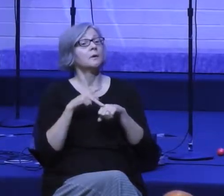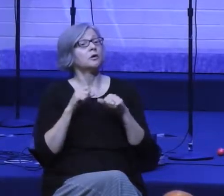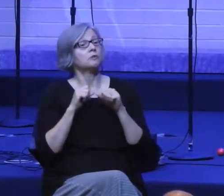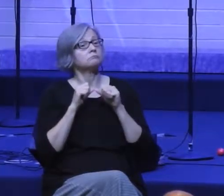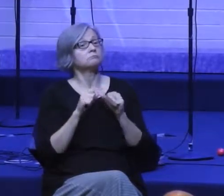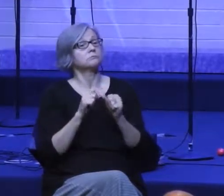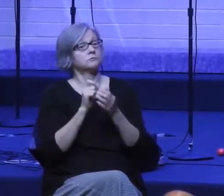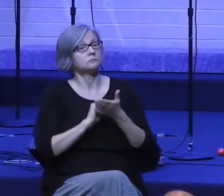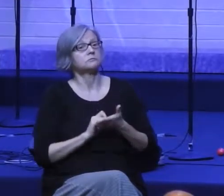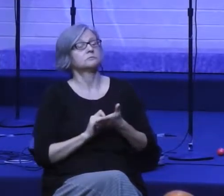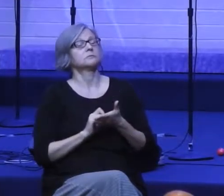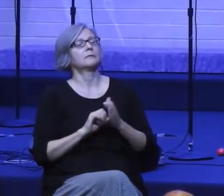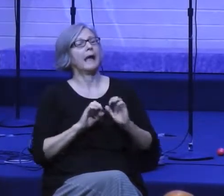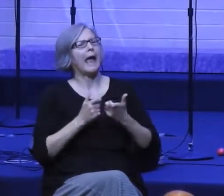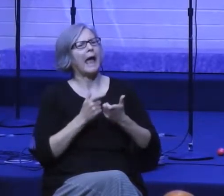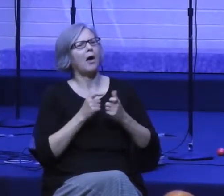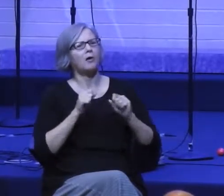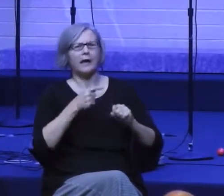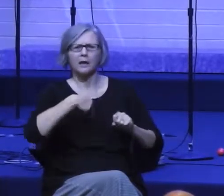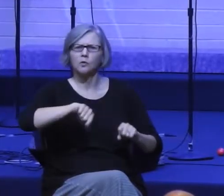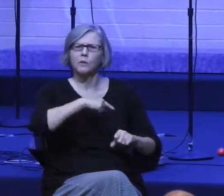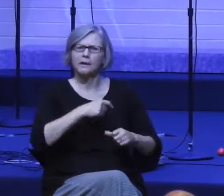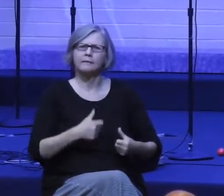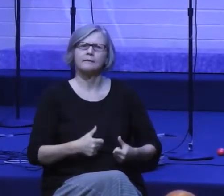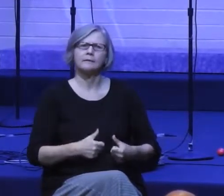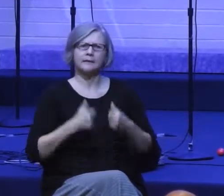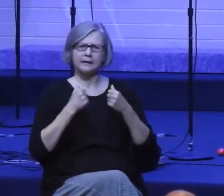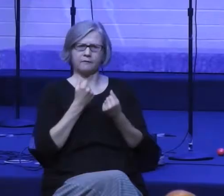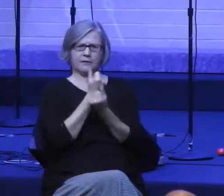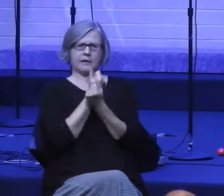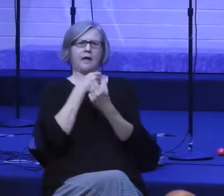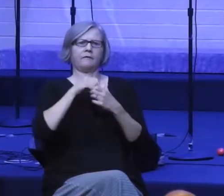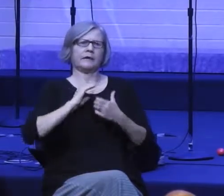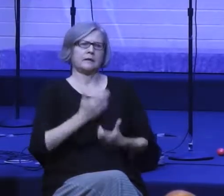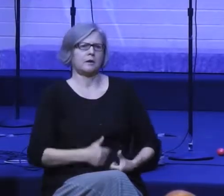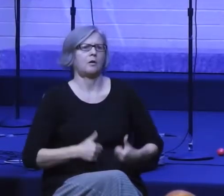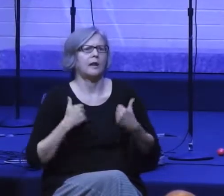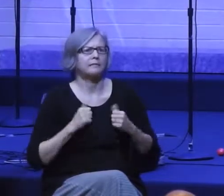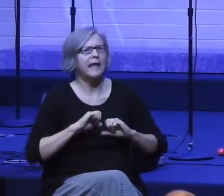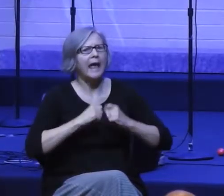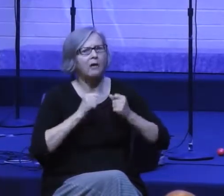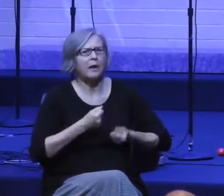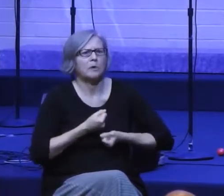Lord, help us to believe that love can heal whatever sin has broken.